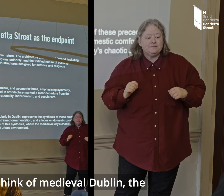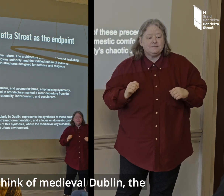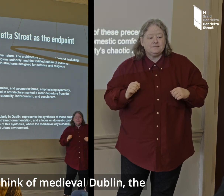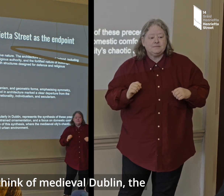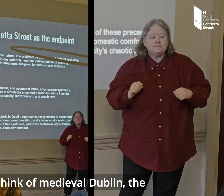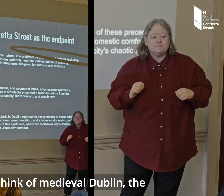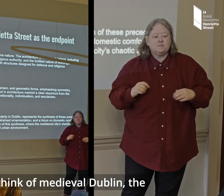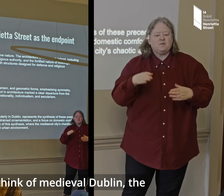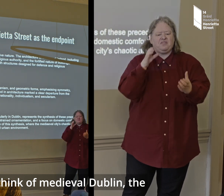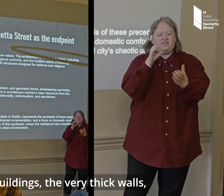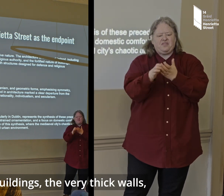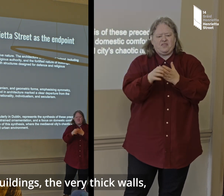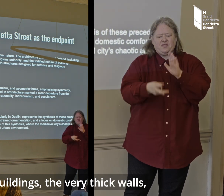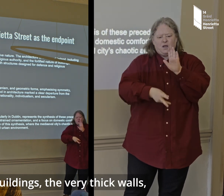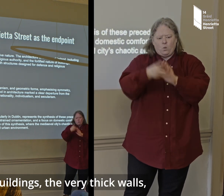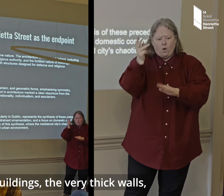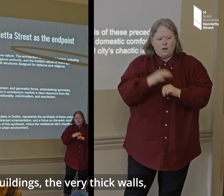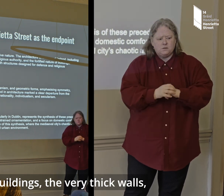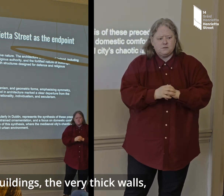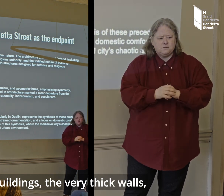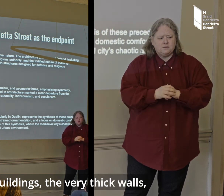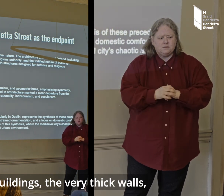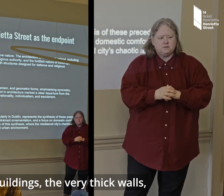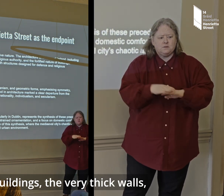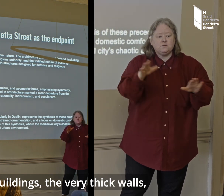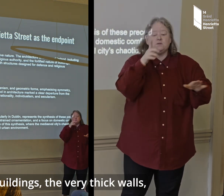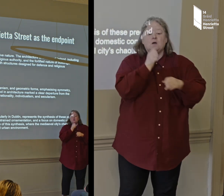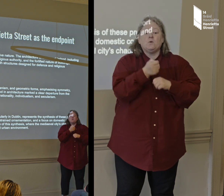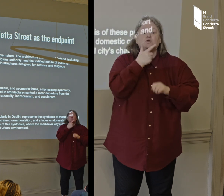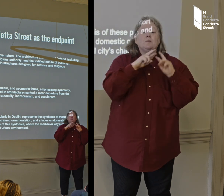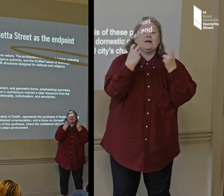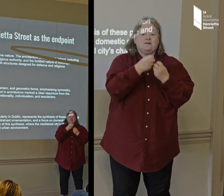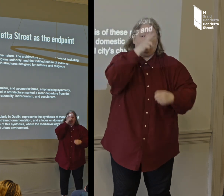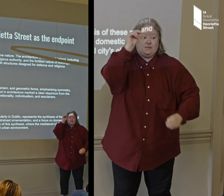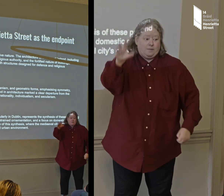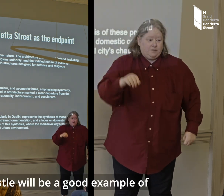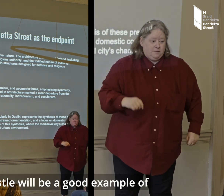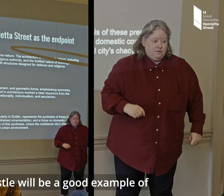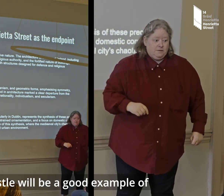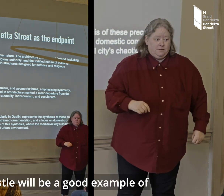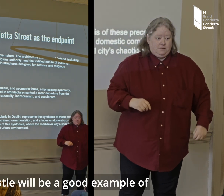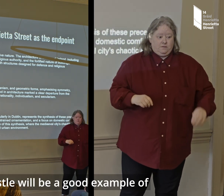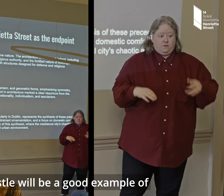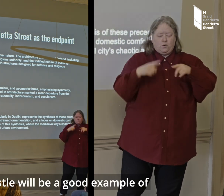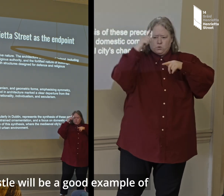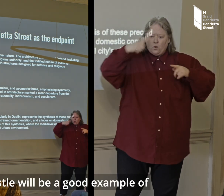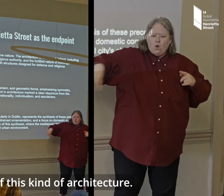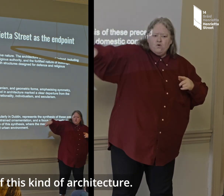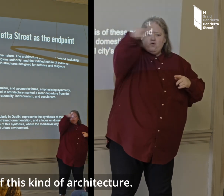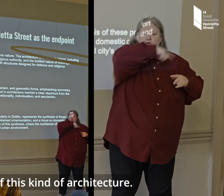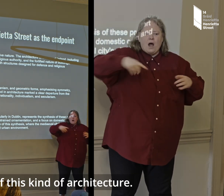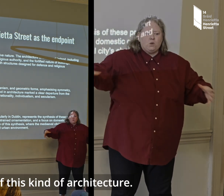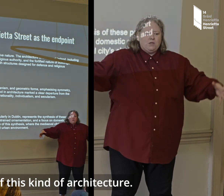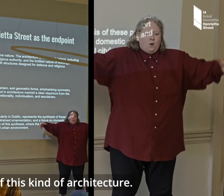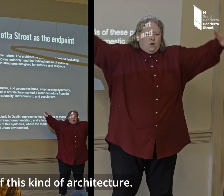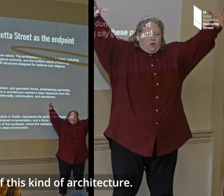So if you think of medieval Dublin, the kinds of buildings, the very thick walls, Dublin Castle will be a good example of some